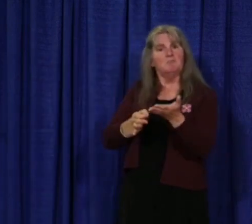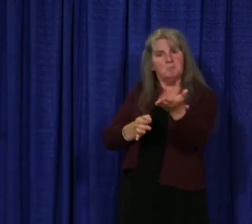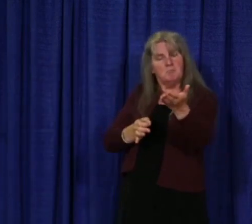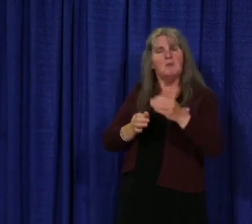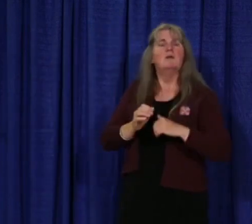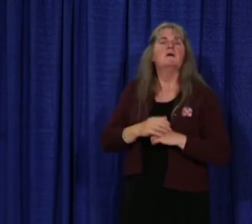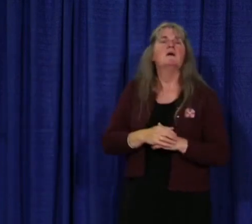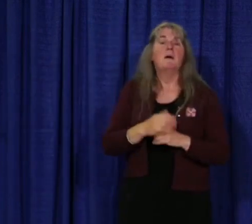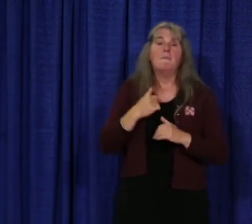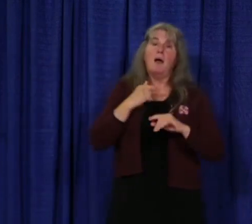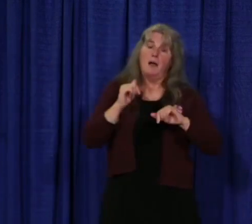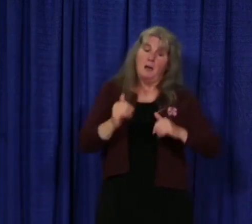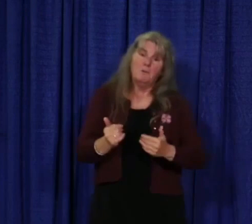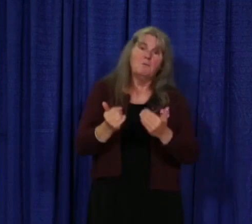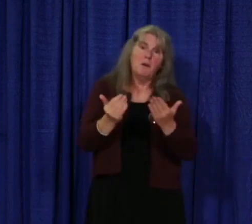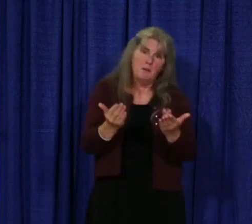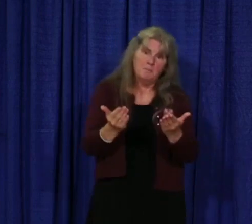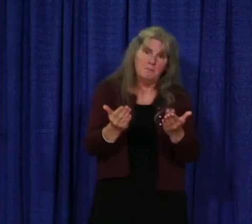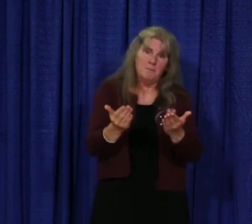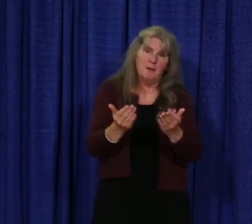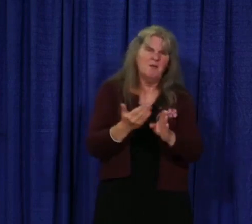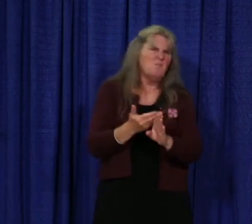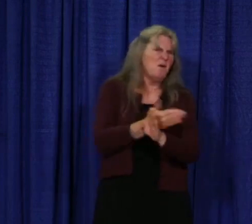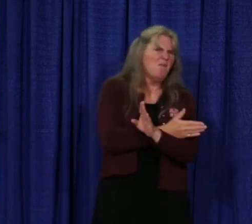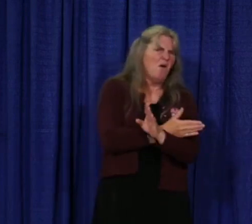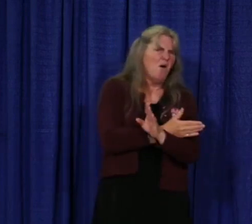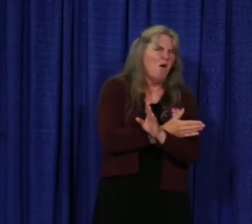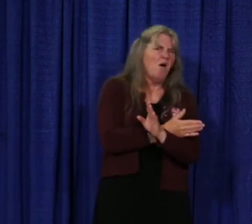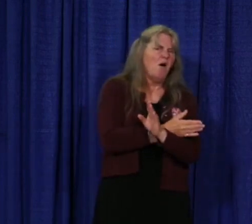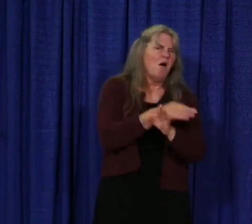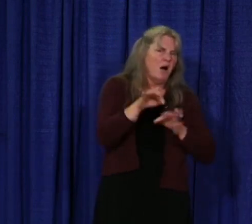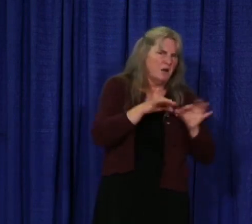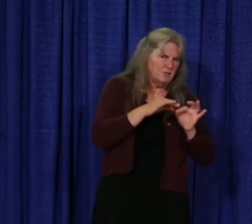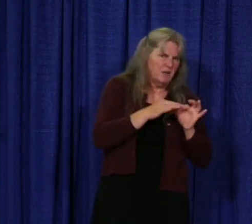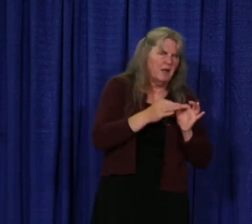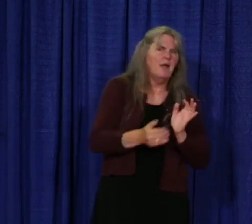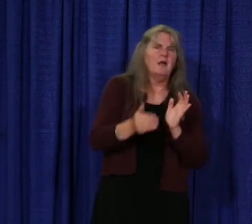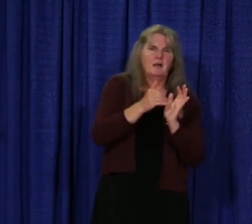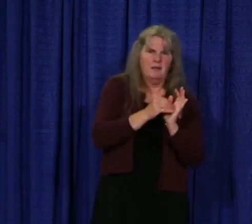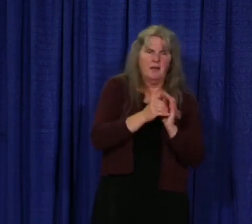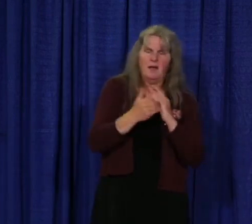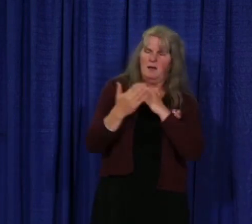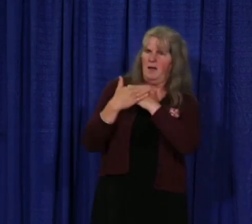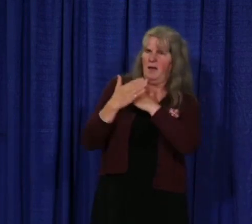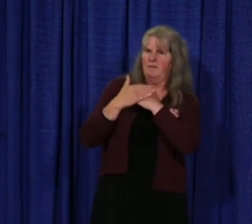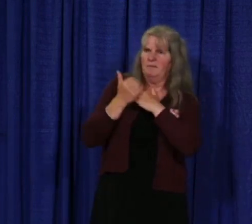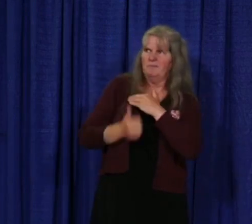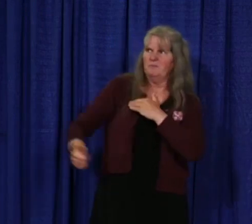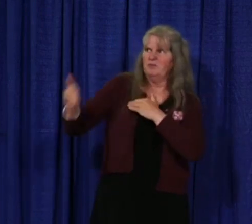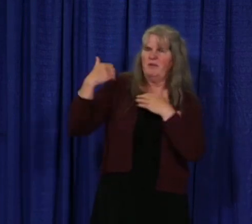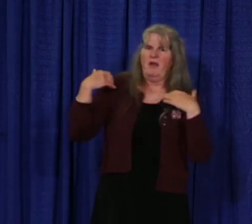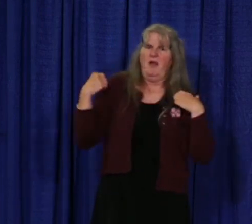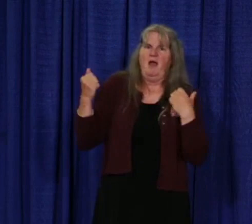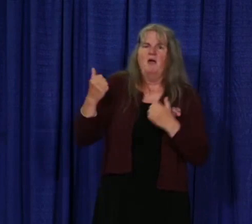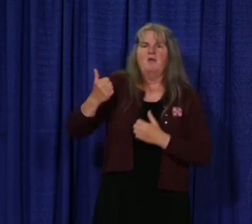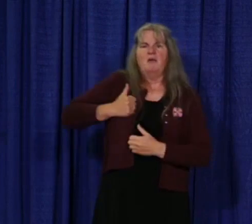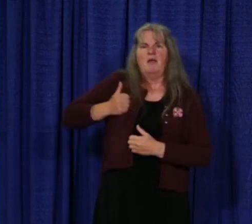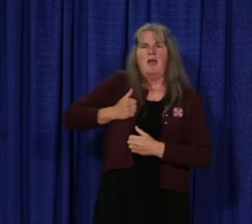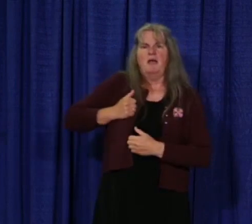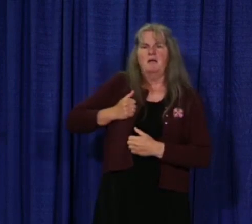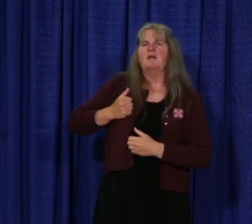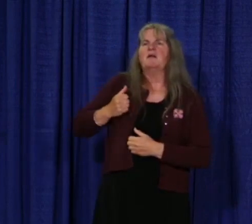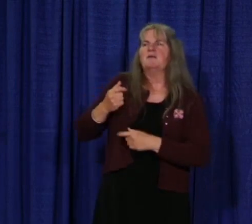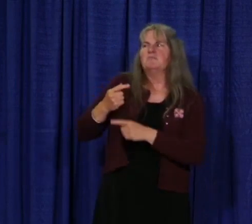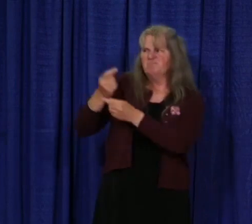recommend, as I have reiterated and again taken from the advice of the Chief Public Health Officer of Canada, that